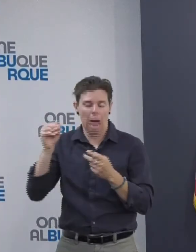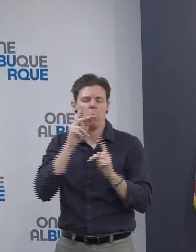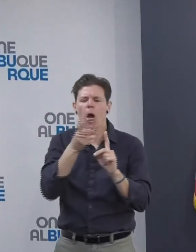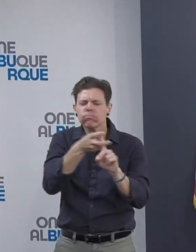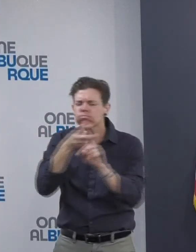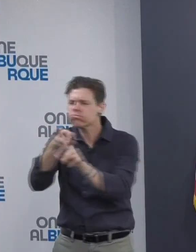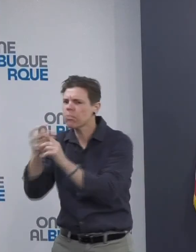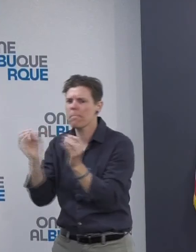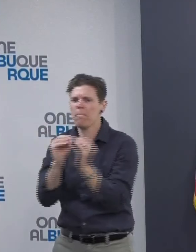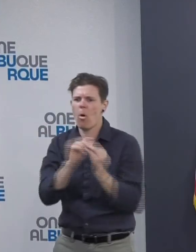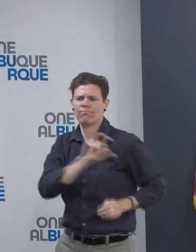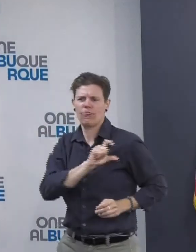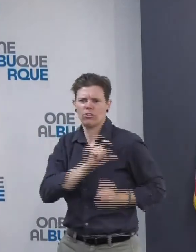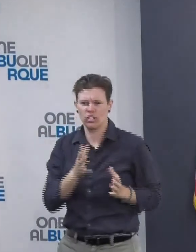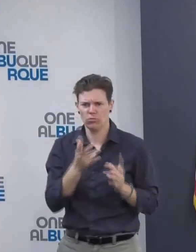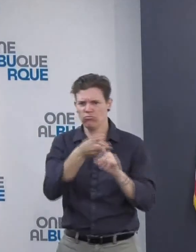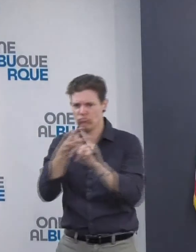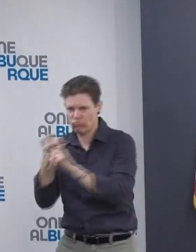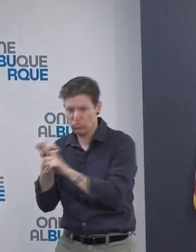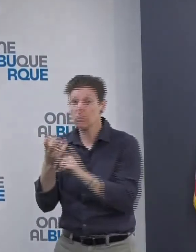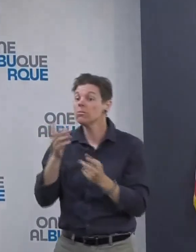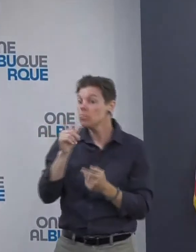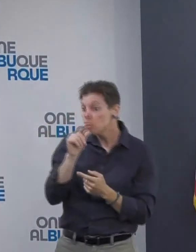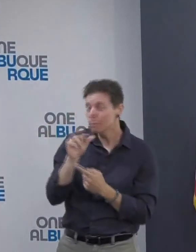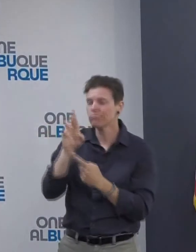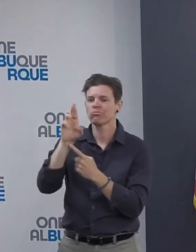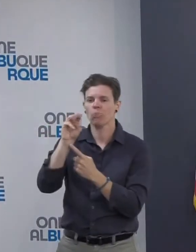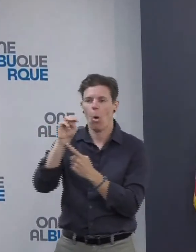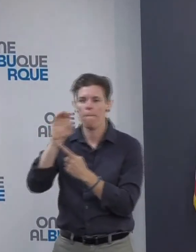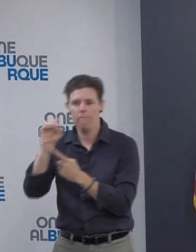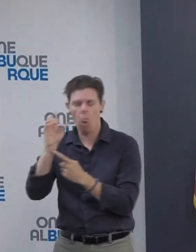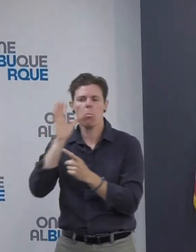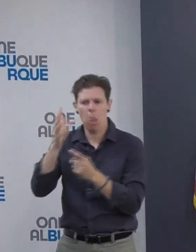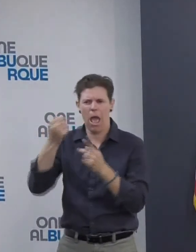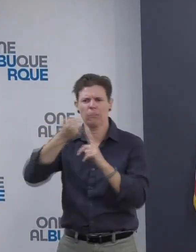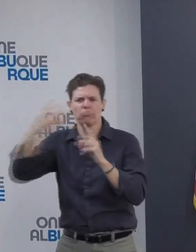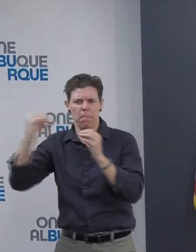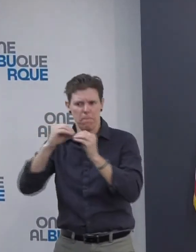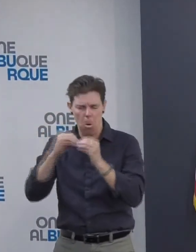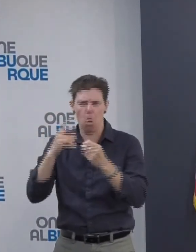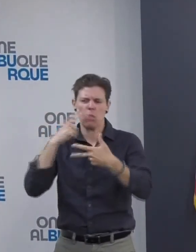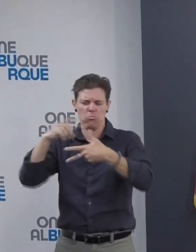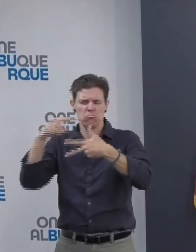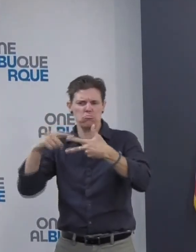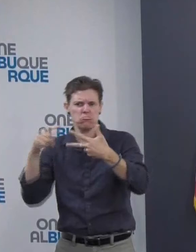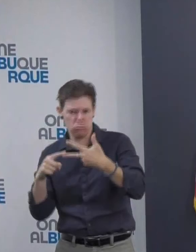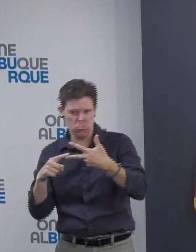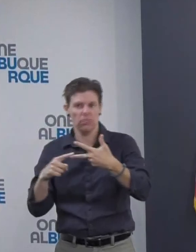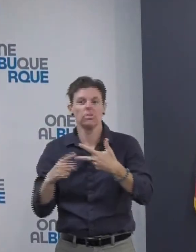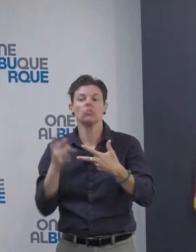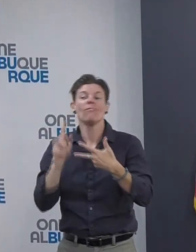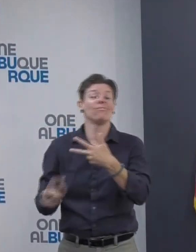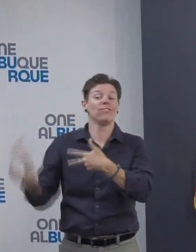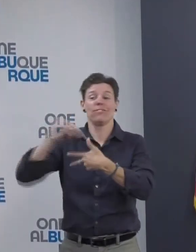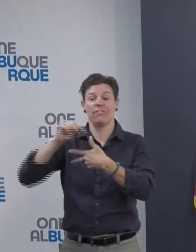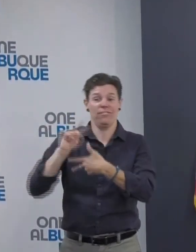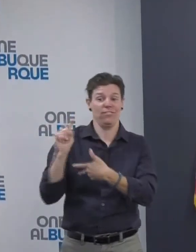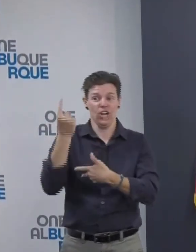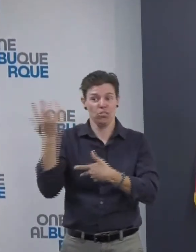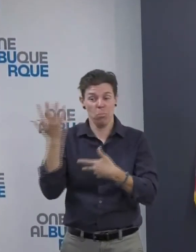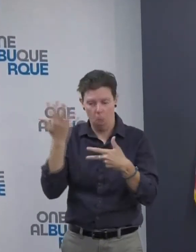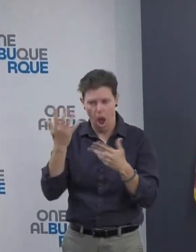Romo. So with that, let's begin with some items from our Joint Information Center. First,